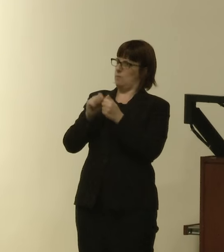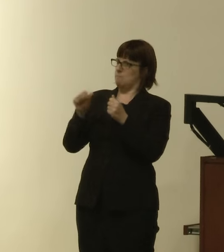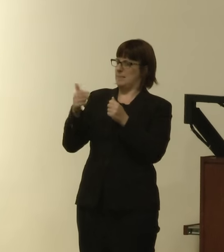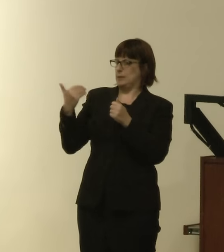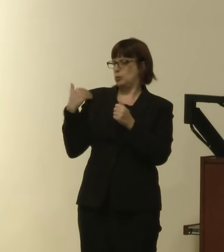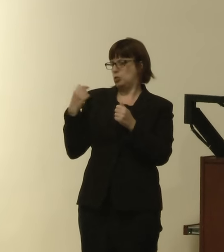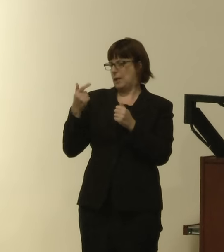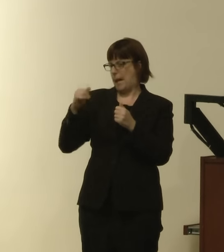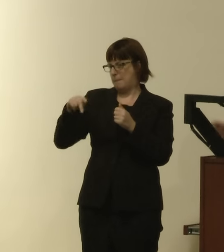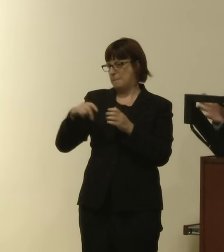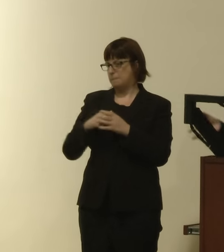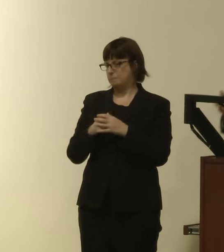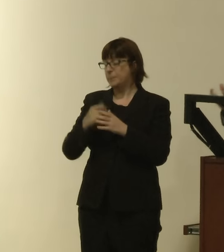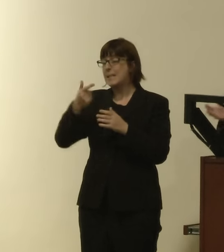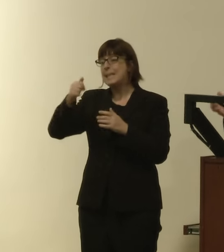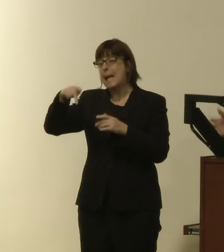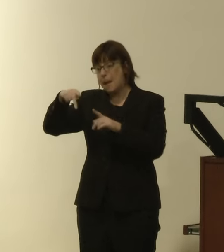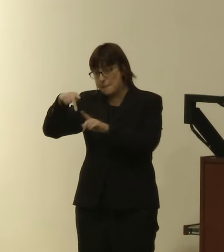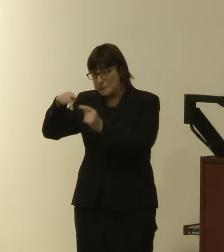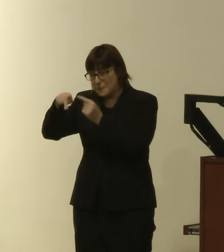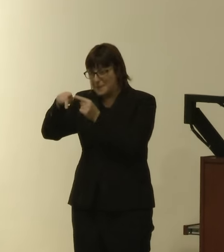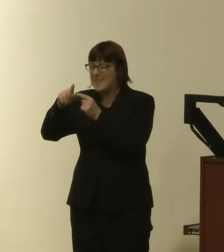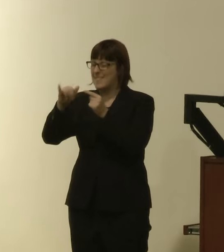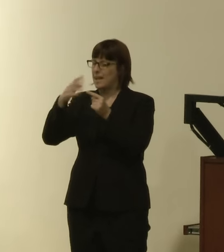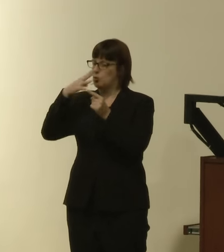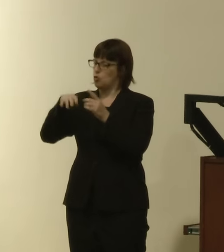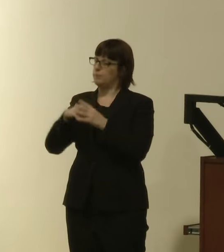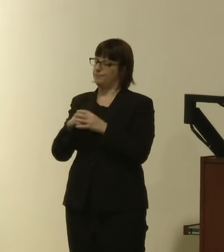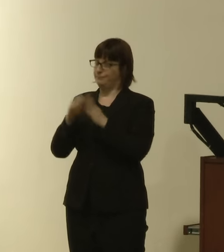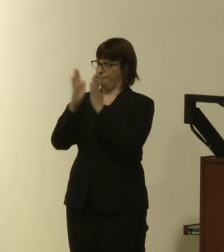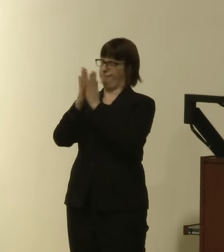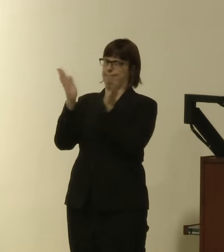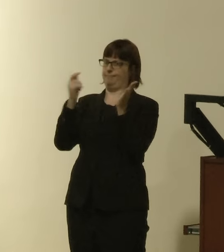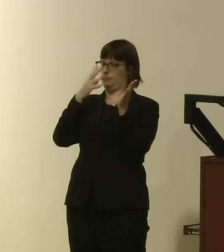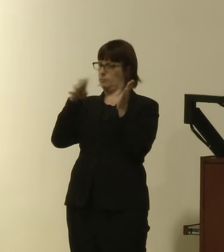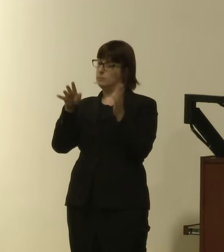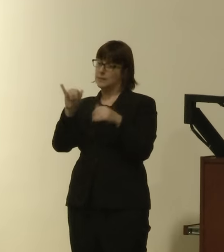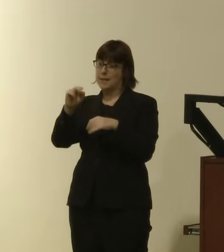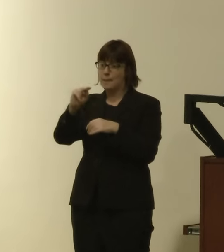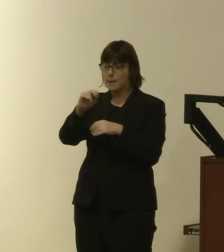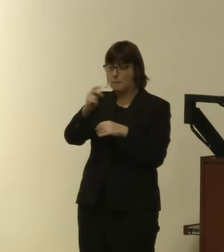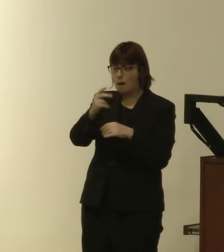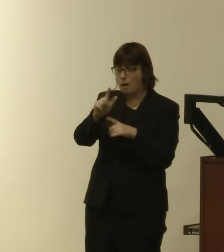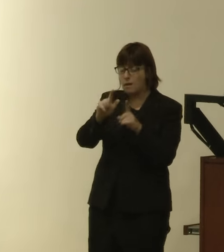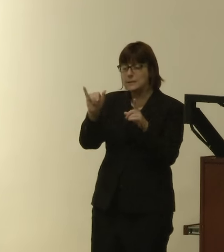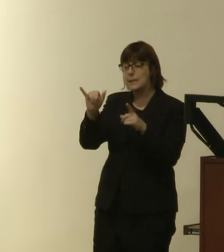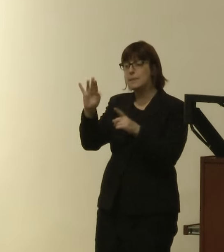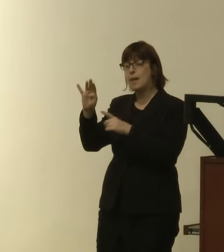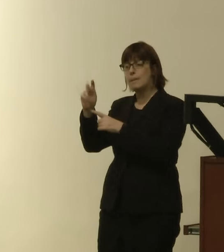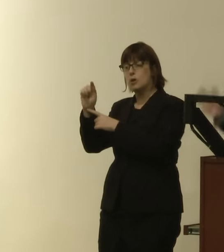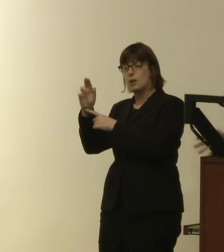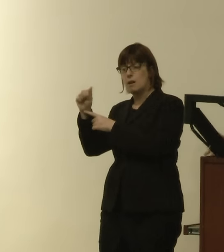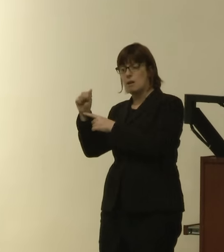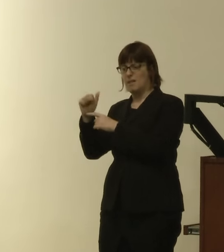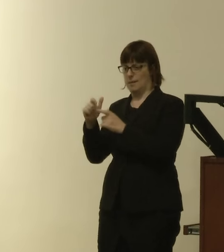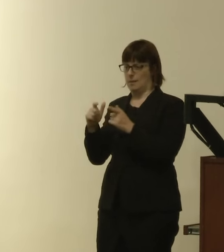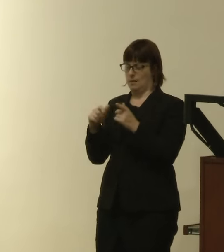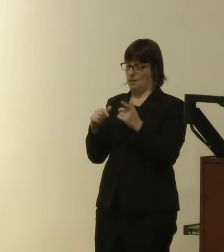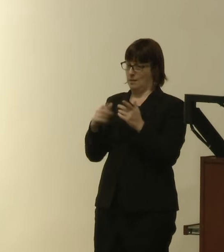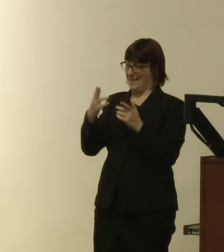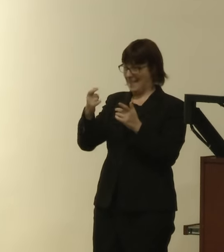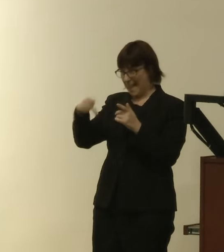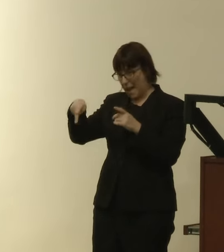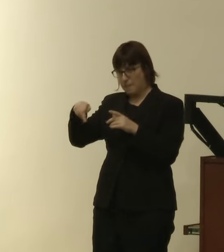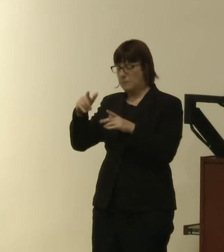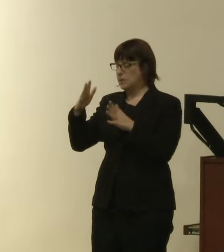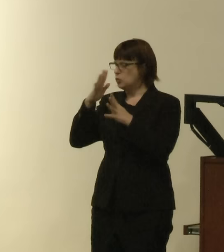and gap. Gap, by the way, is what we're ignoring. And just like in Nepal, just like in Liberia, people have been ignoring